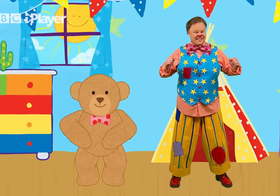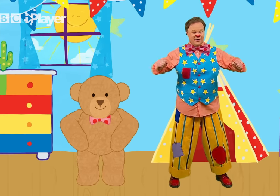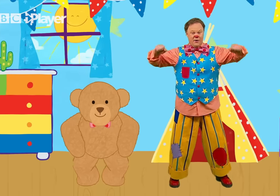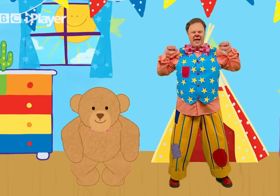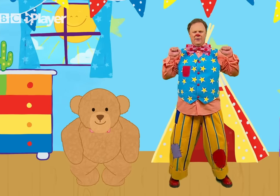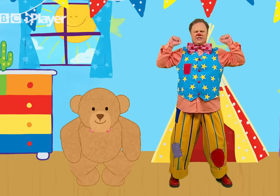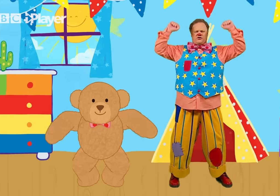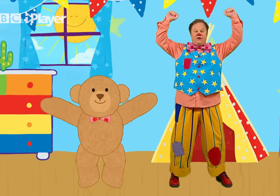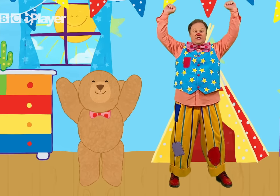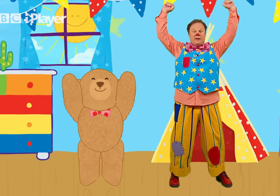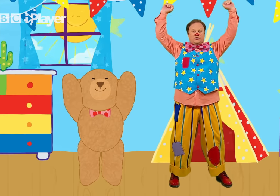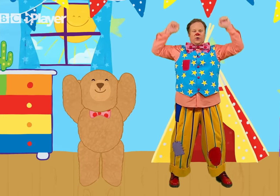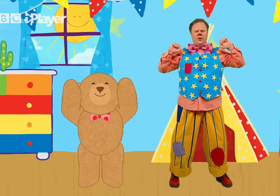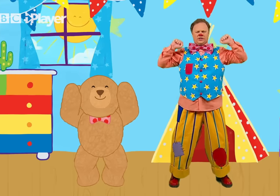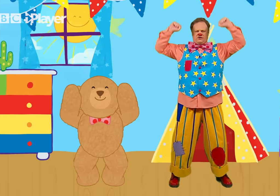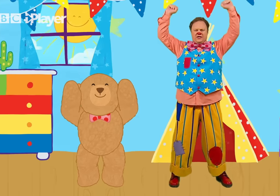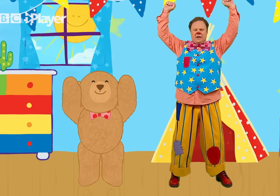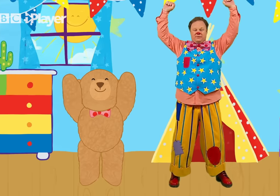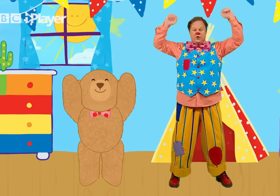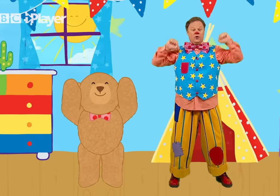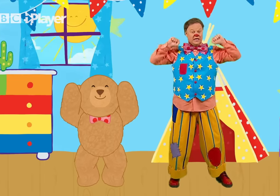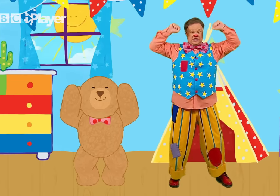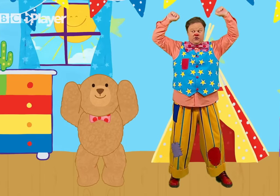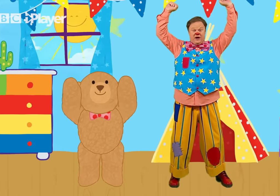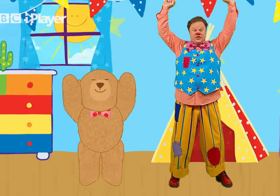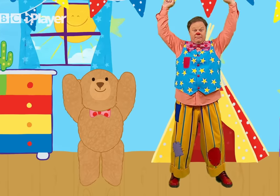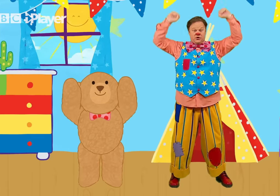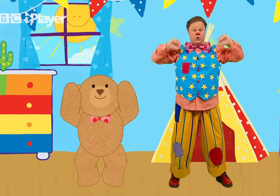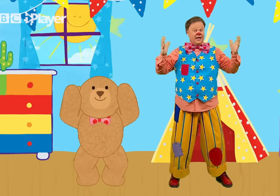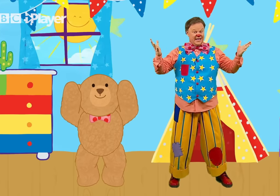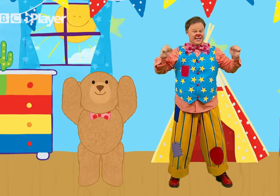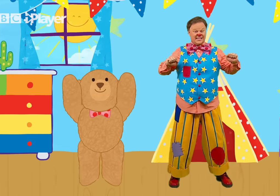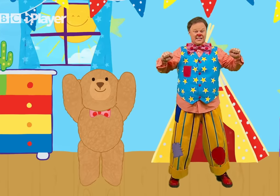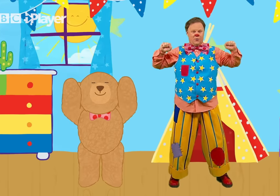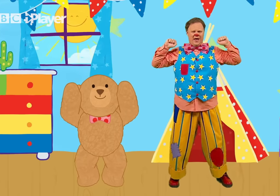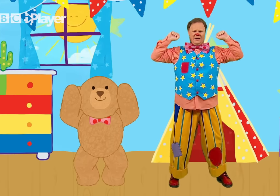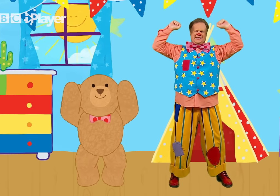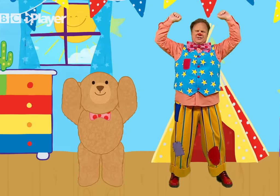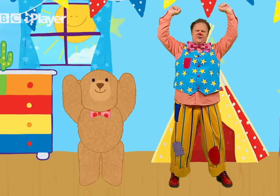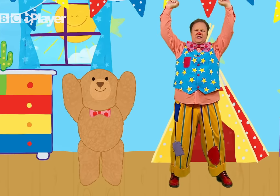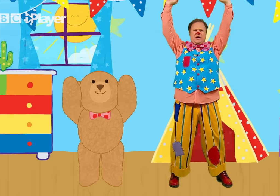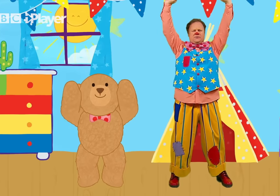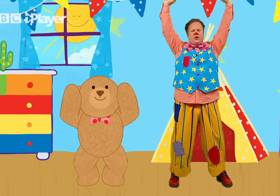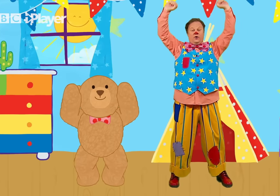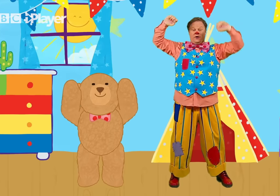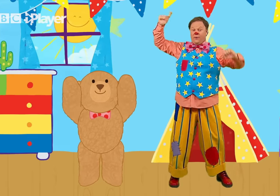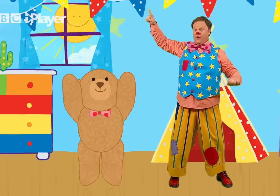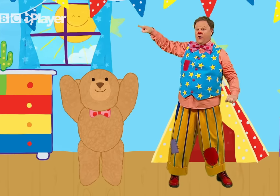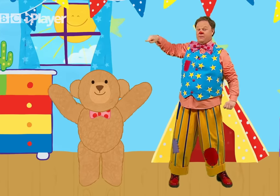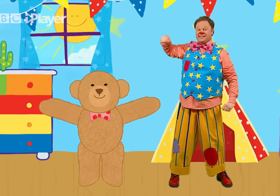the way we stretch up tall. Stretch up tall, stretch up tall. This is the way we stretch up tall on a warm and